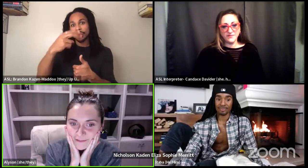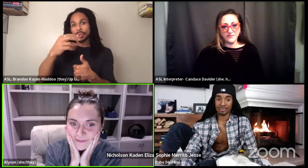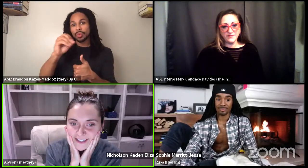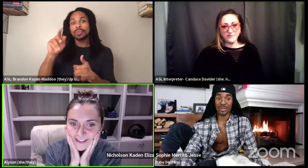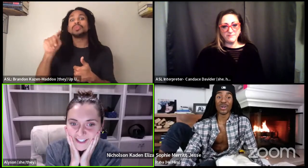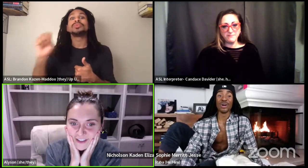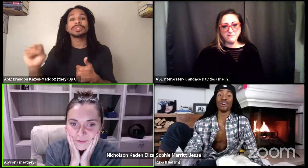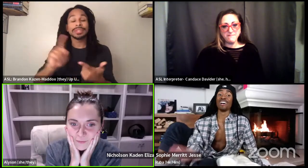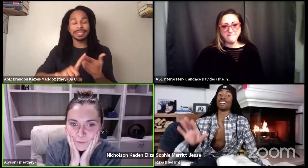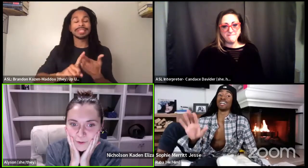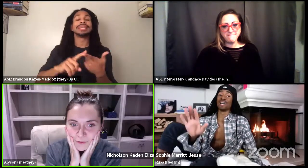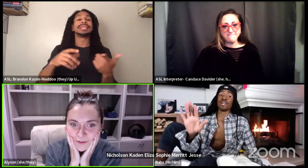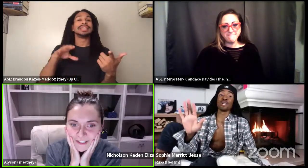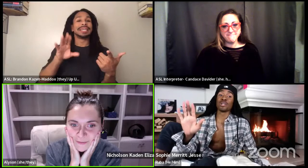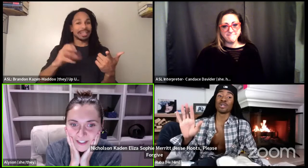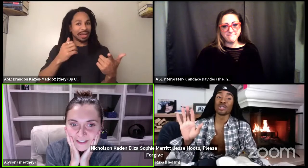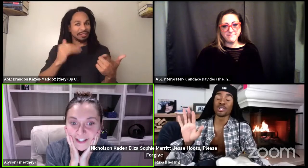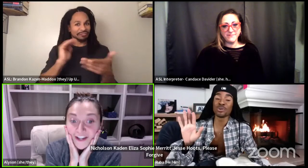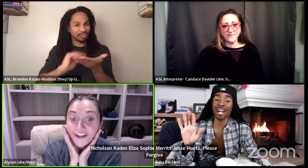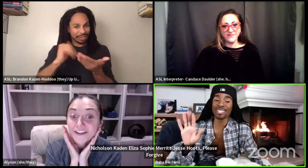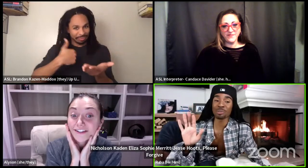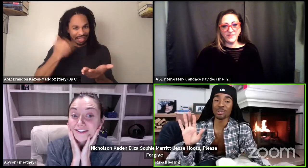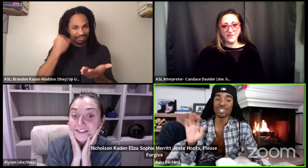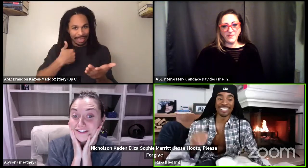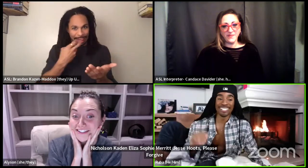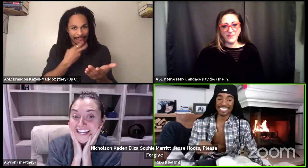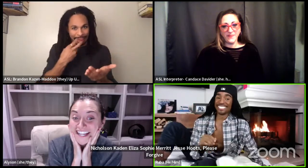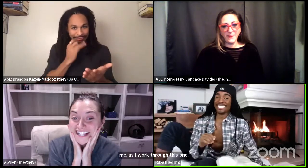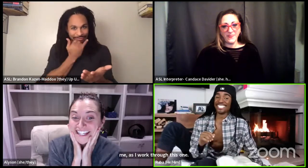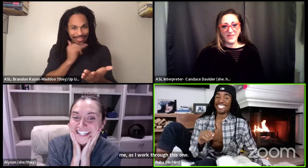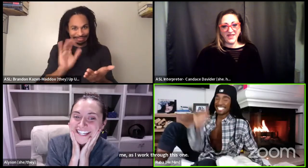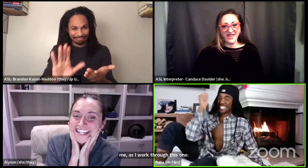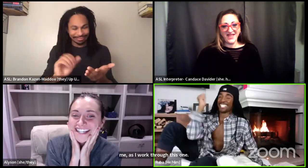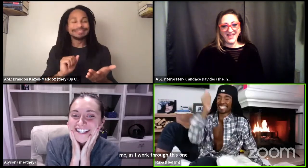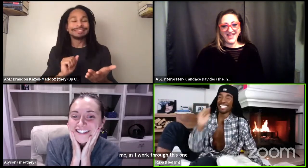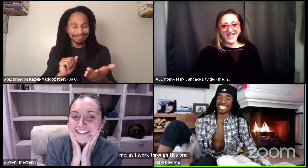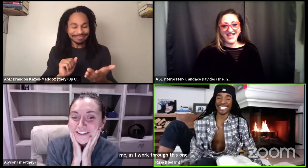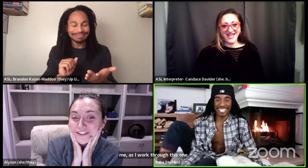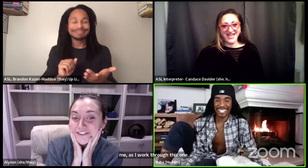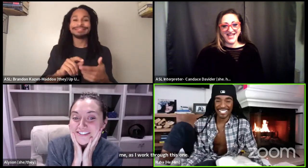Please forgive me as I work through this one. You got this, boo.